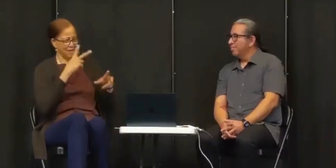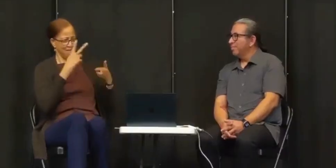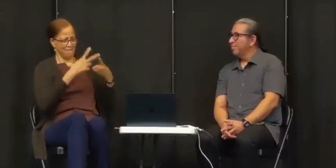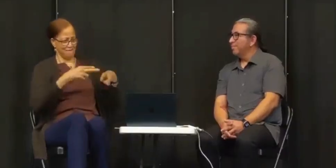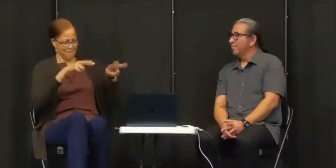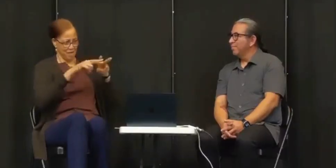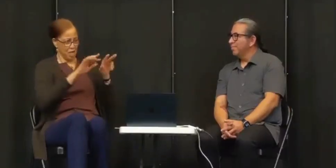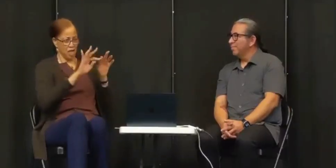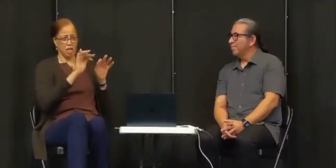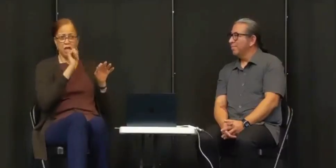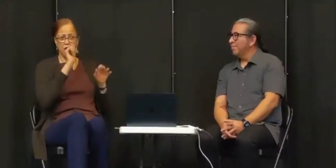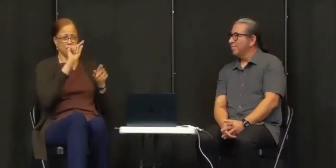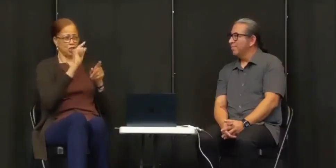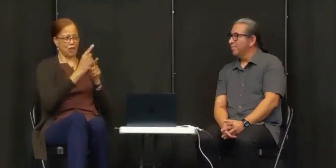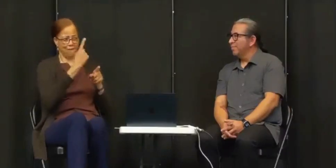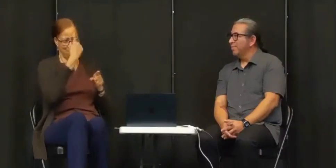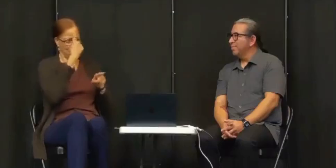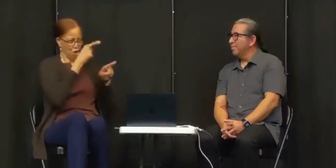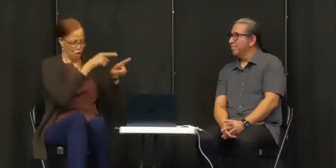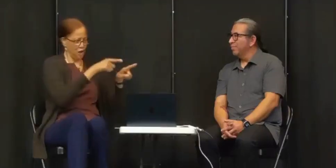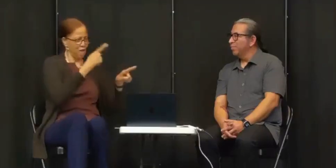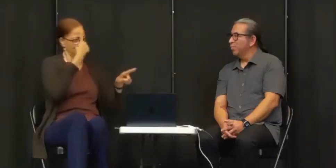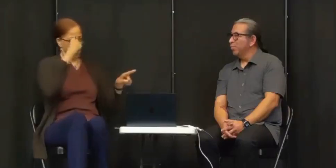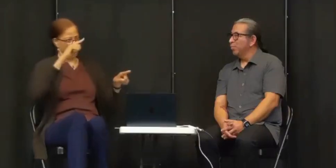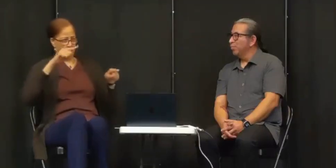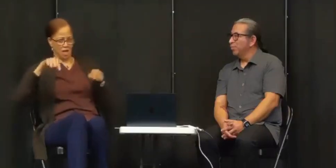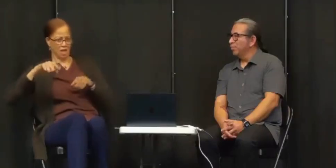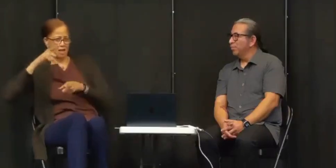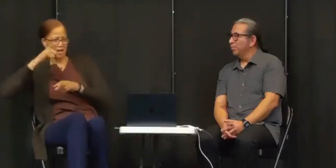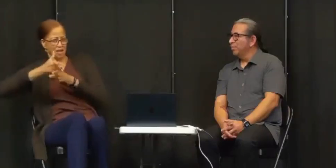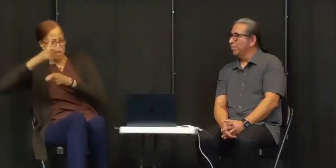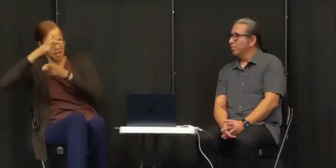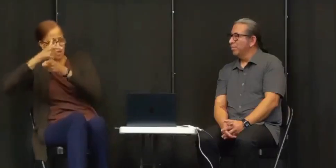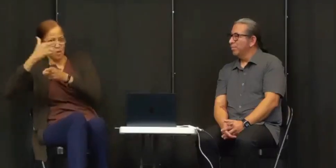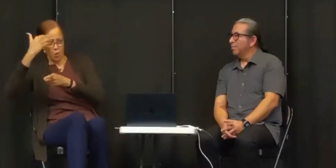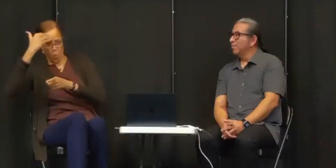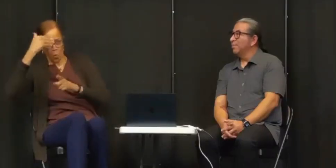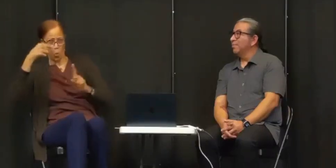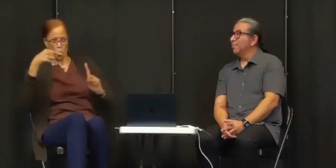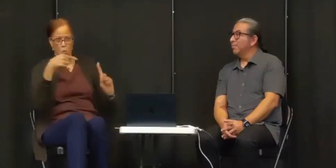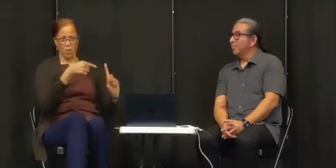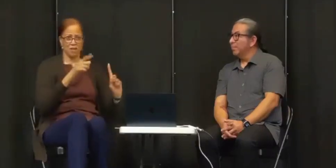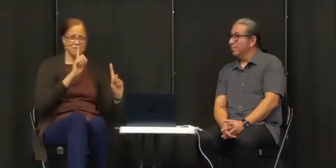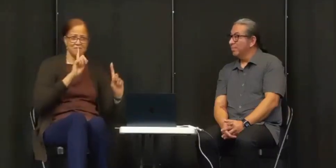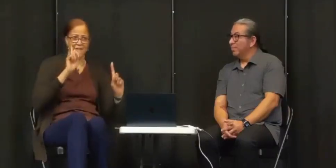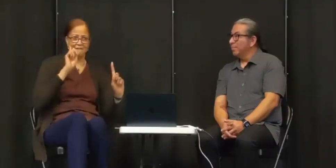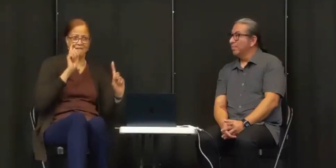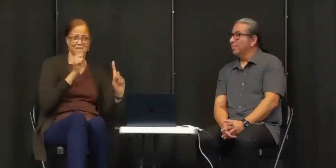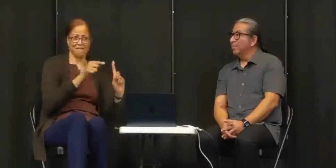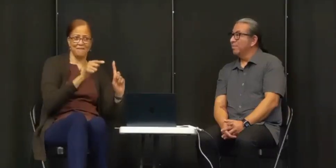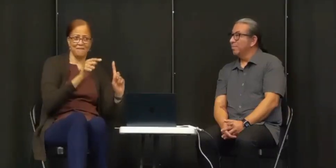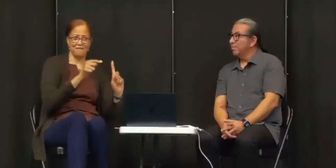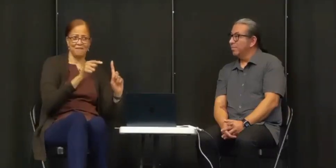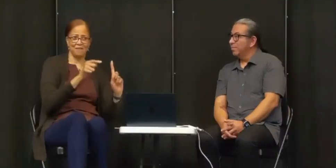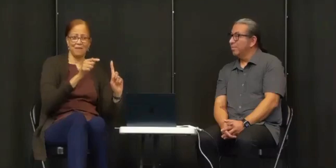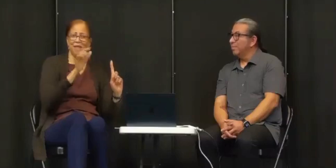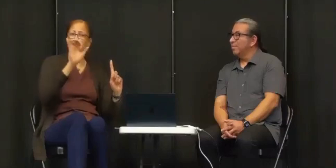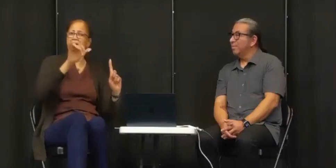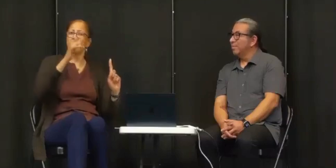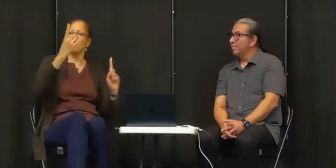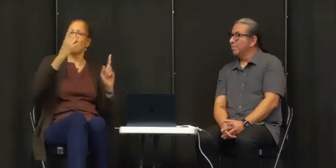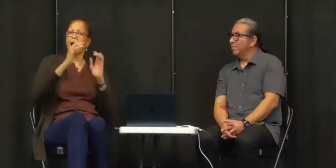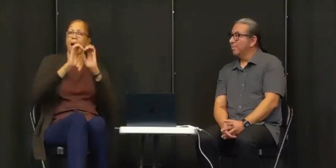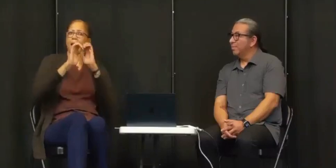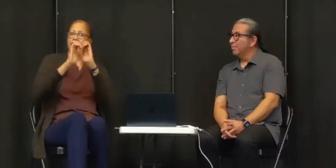if, if a family can have like a family fund that's not just for you, it's going to be for all the siblings to know,